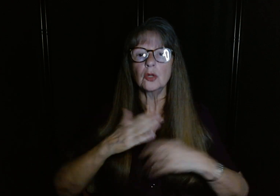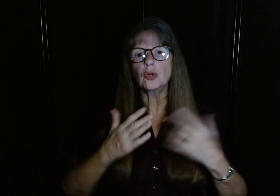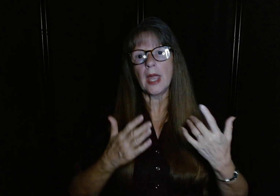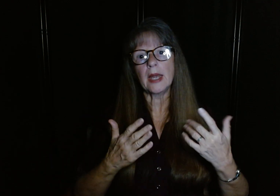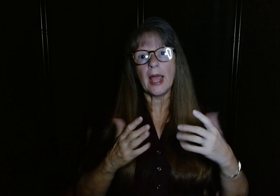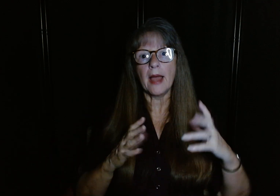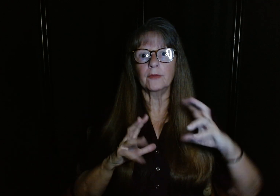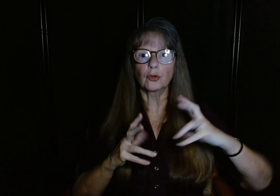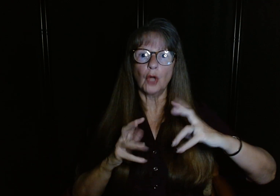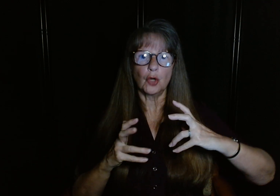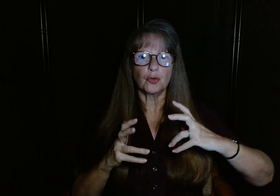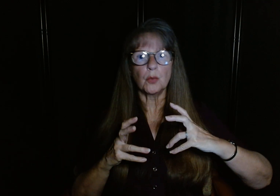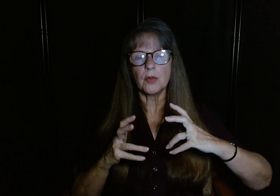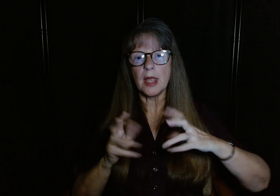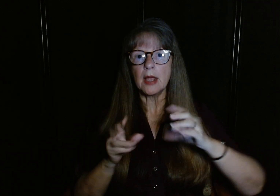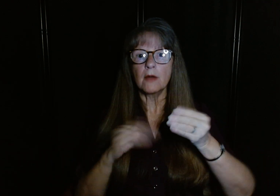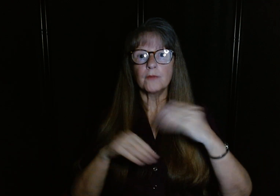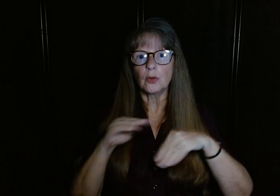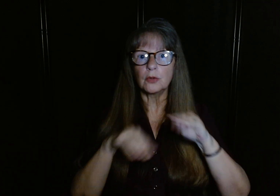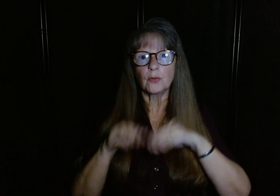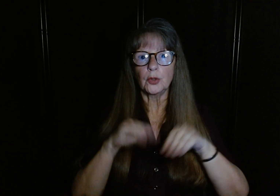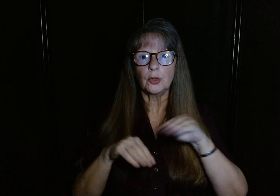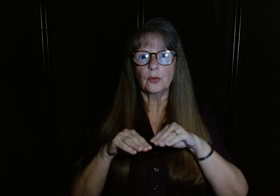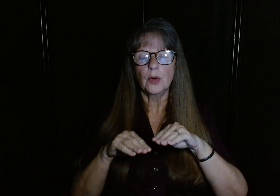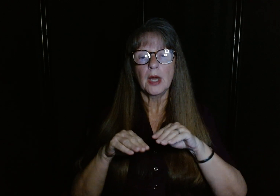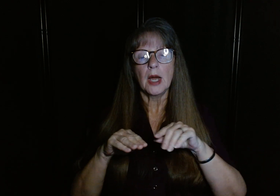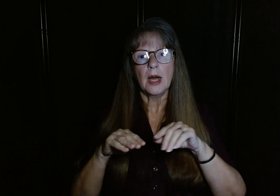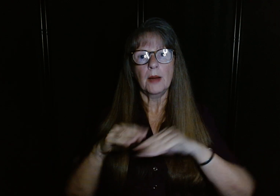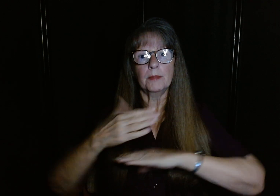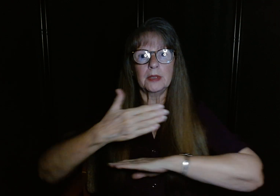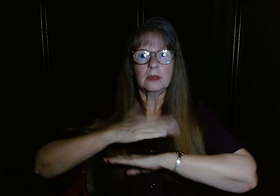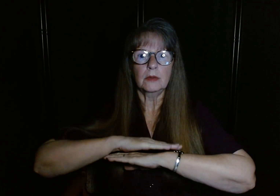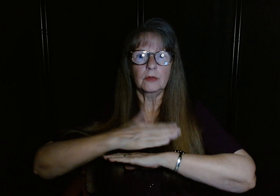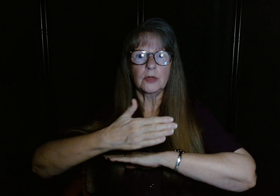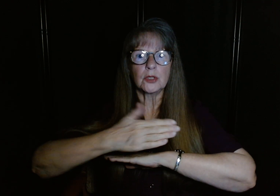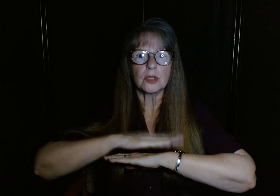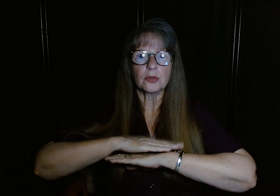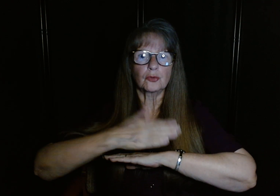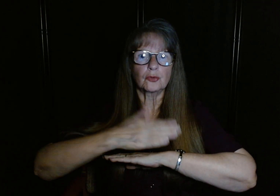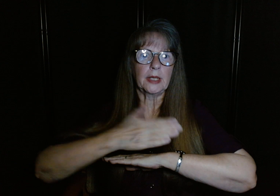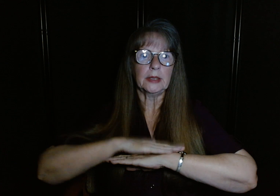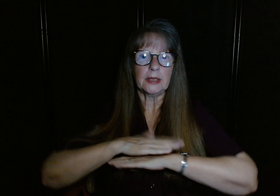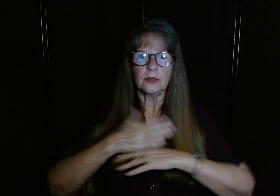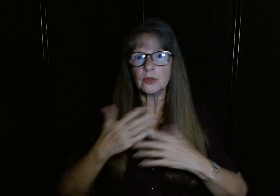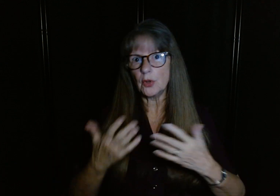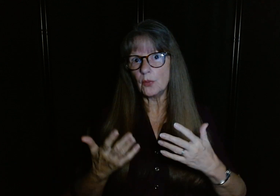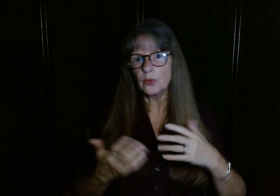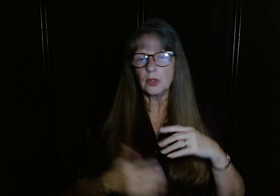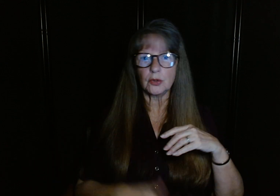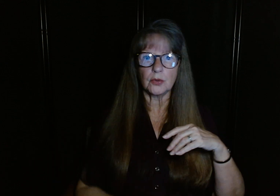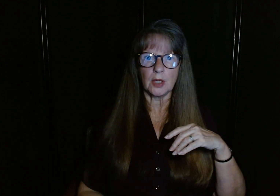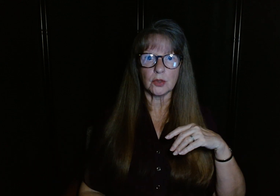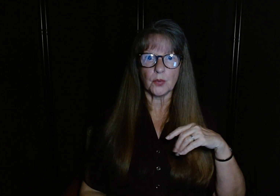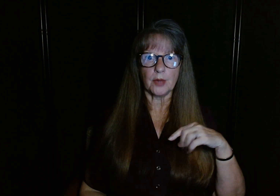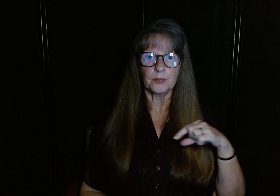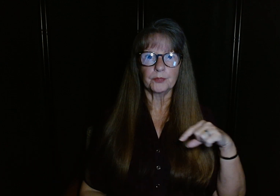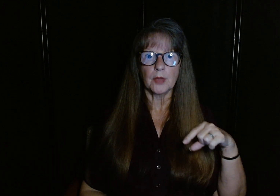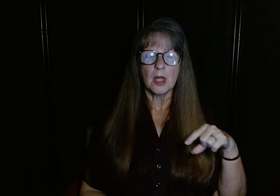can have your laundry where they fold it for you, but this is the dry cleaning. So you could do that as well.